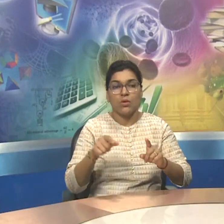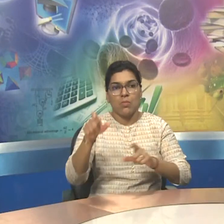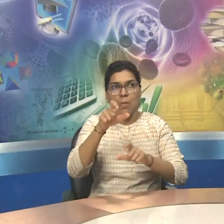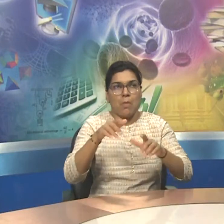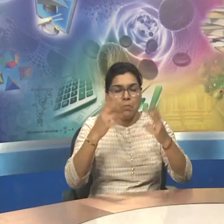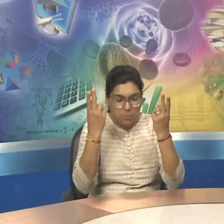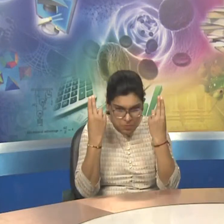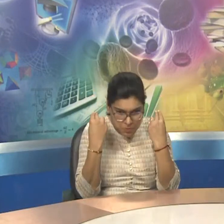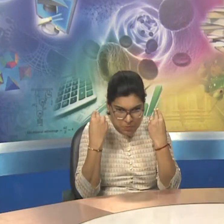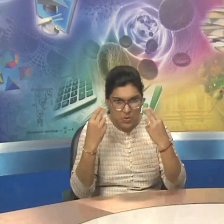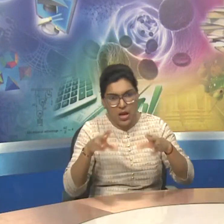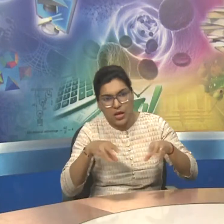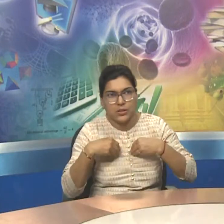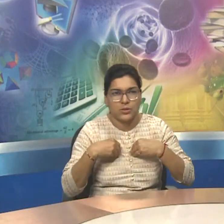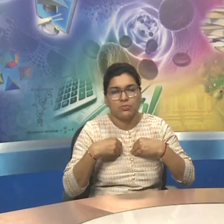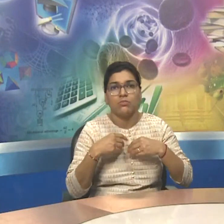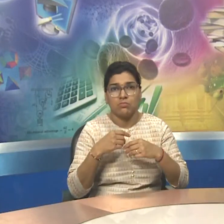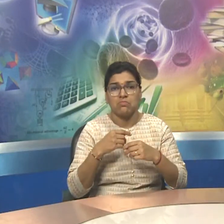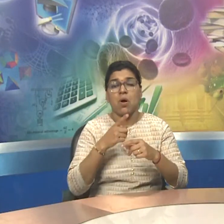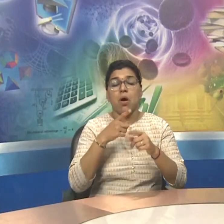political science.